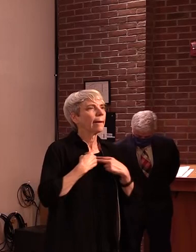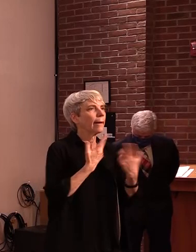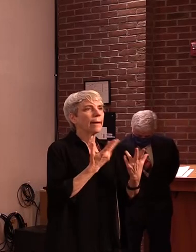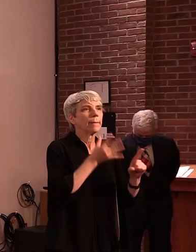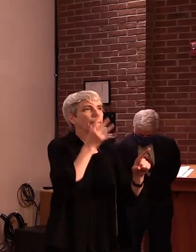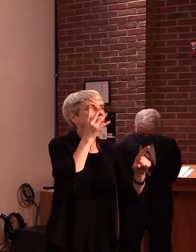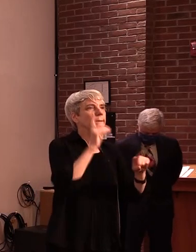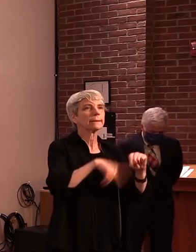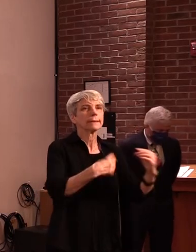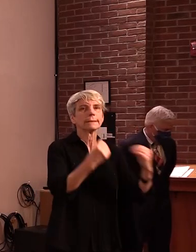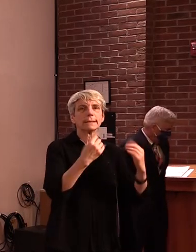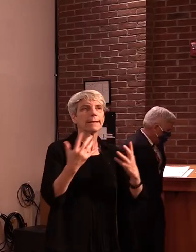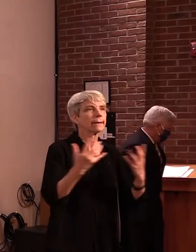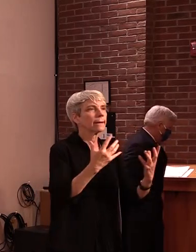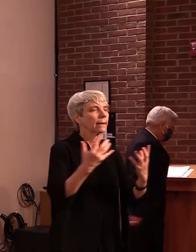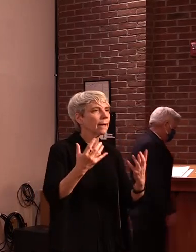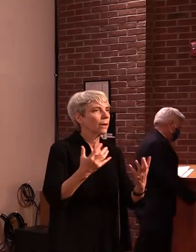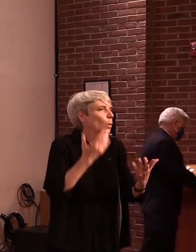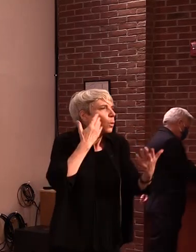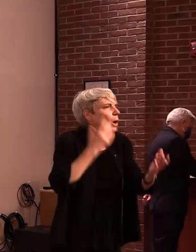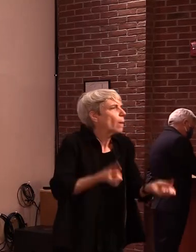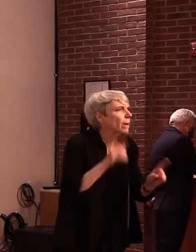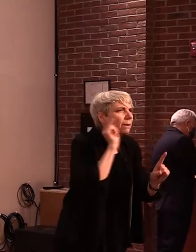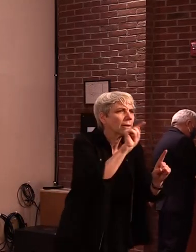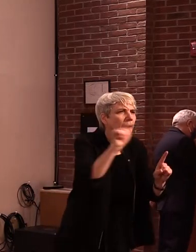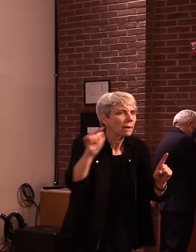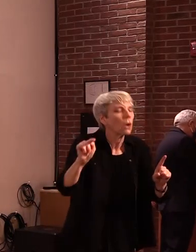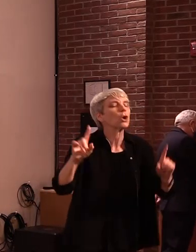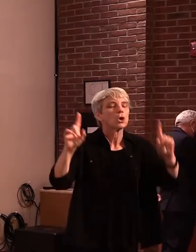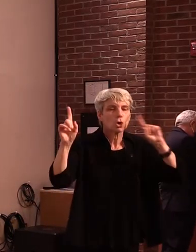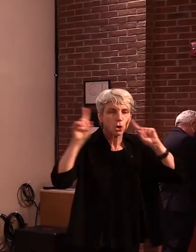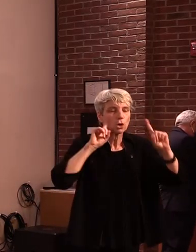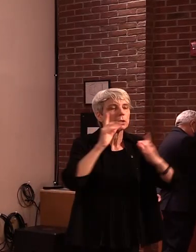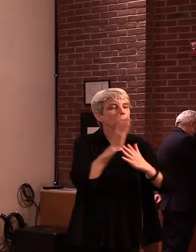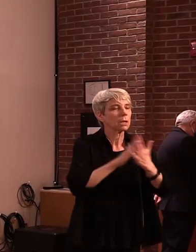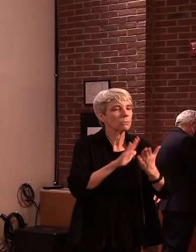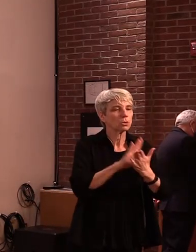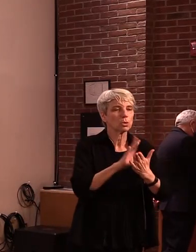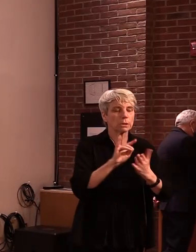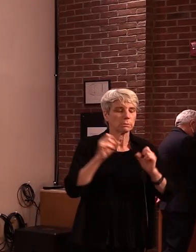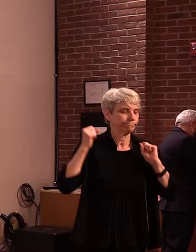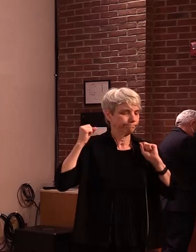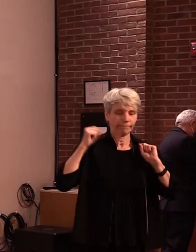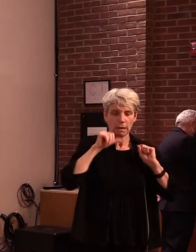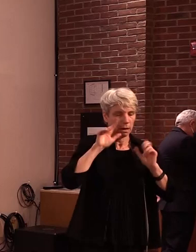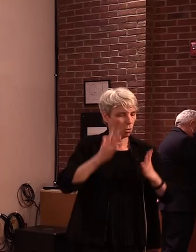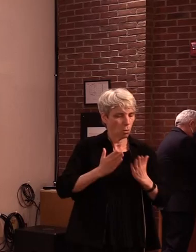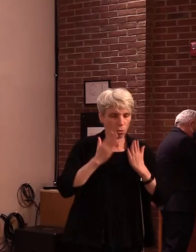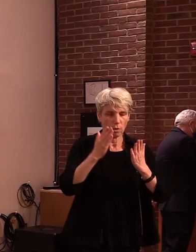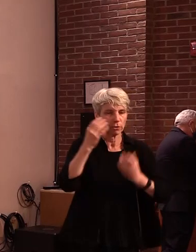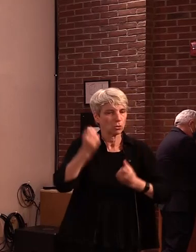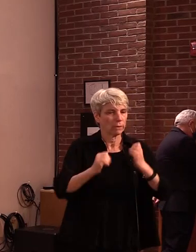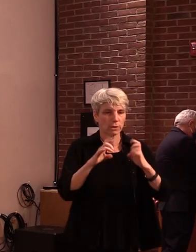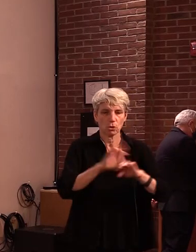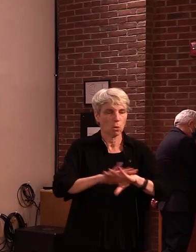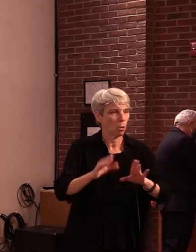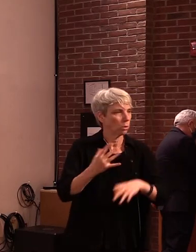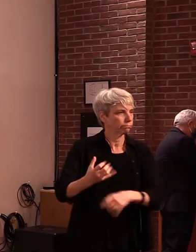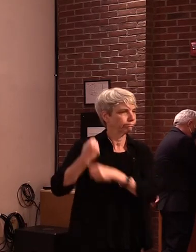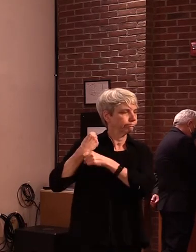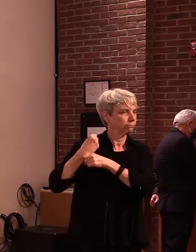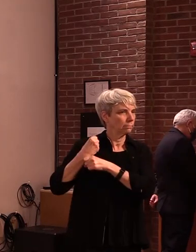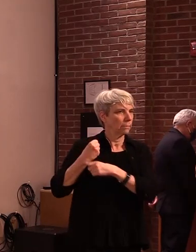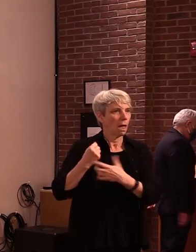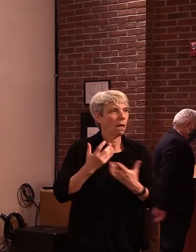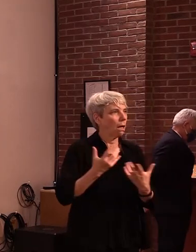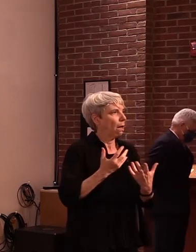that anecdotally, in some respects, that some districts won't be offering a driver's ed, but